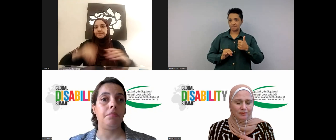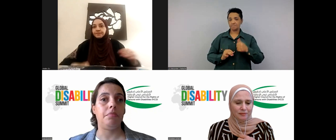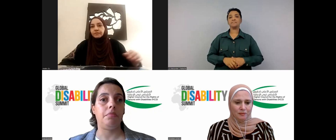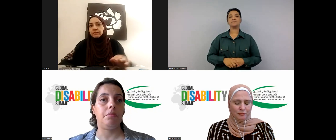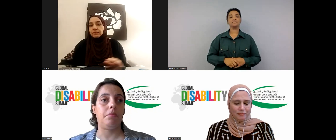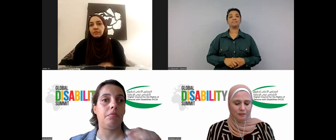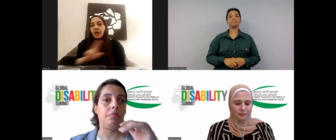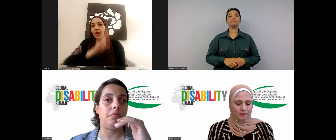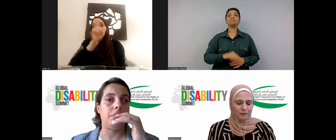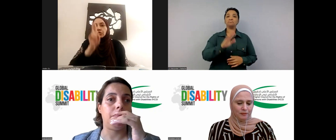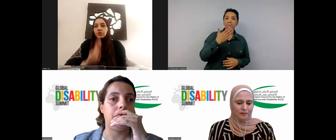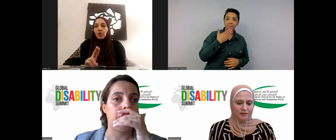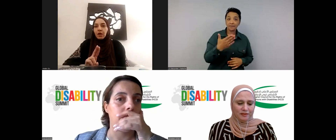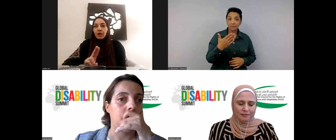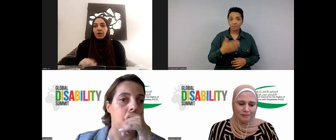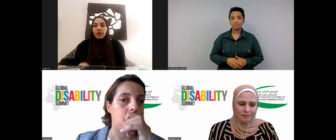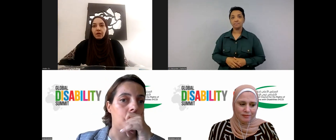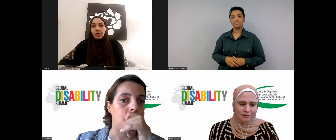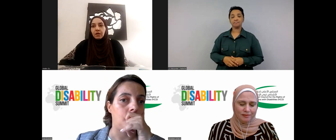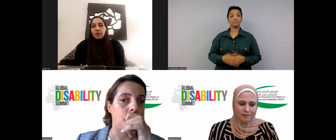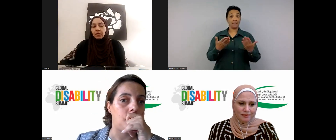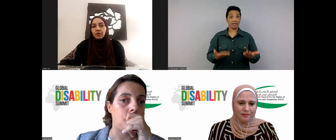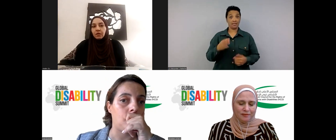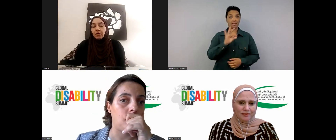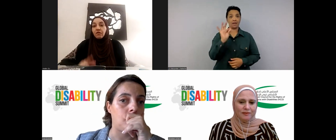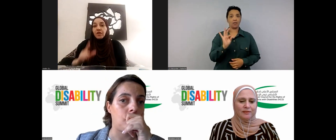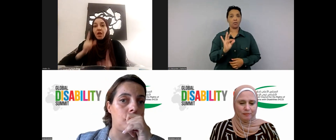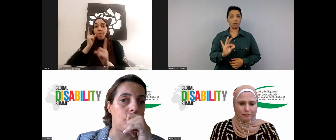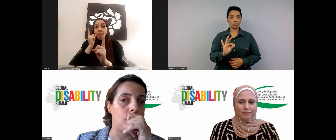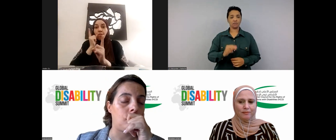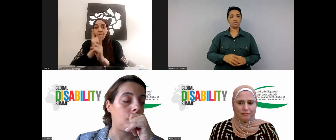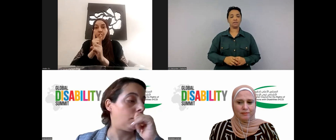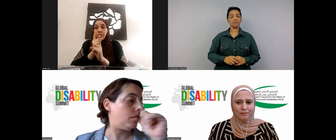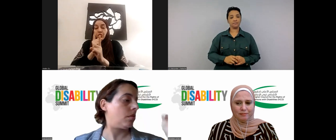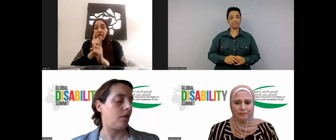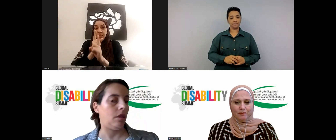much. We have a question. Do we have